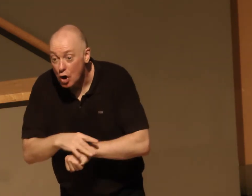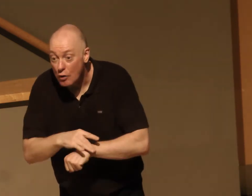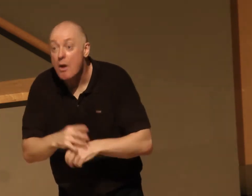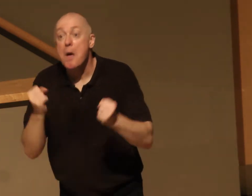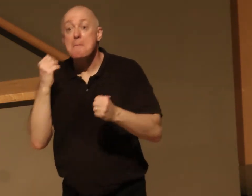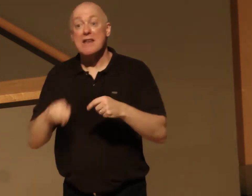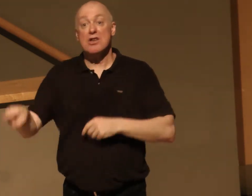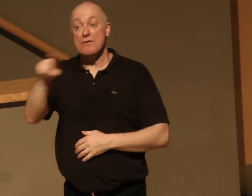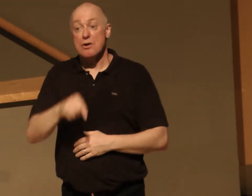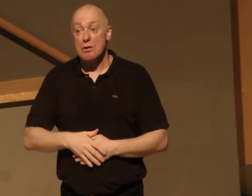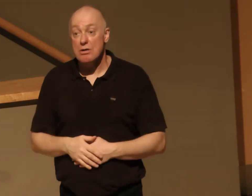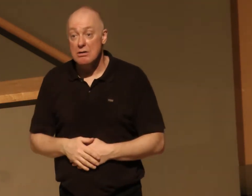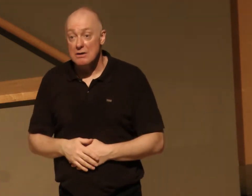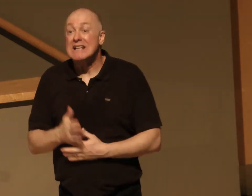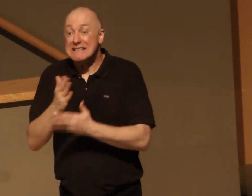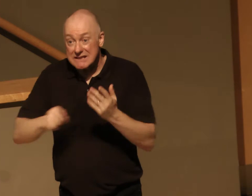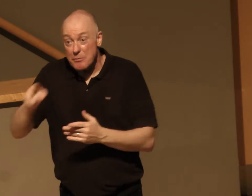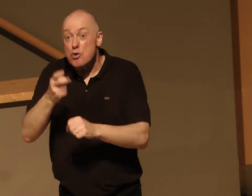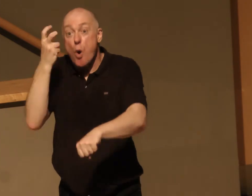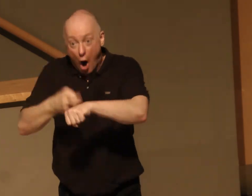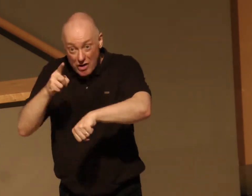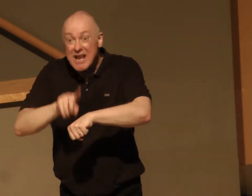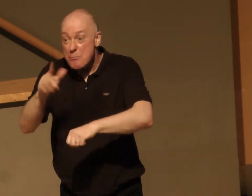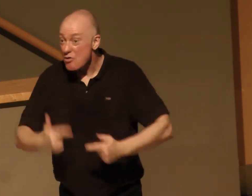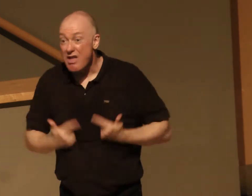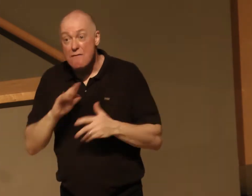this room today who walked through some hard things in your life for sure all of us have